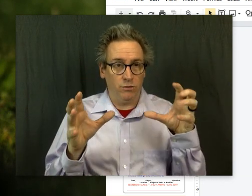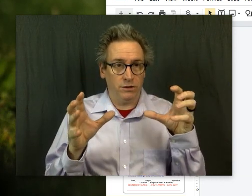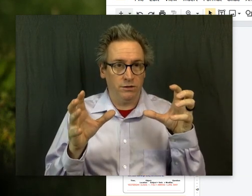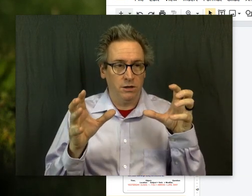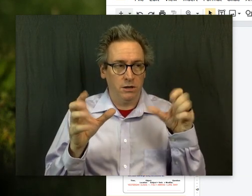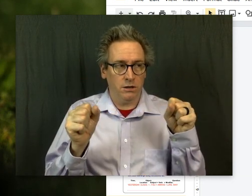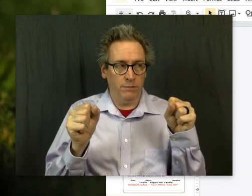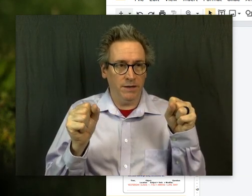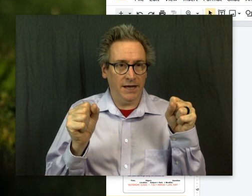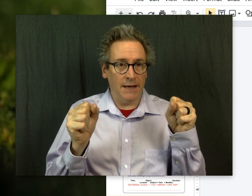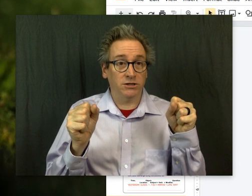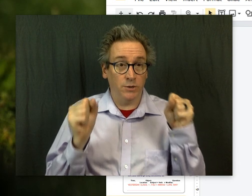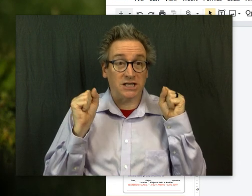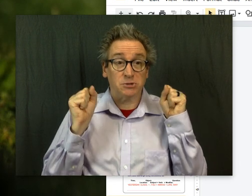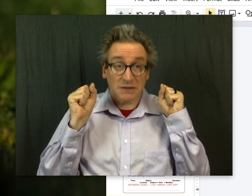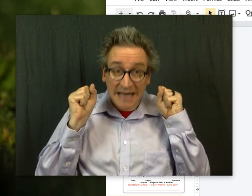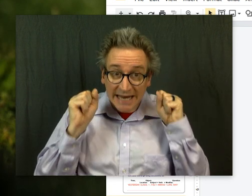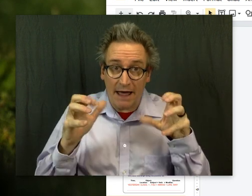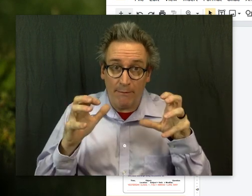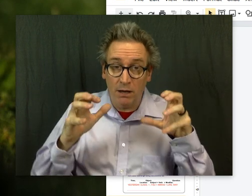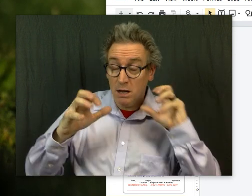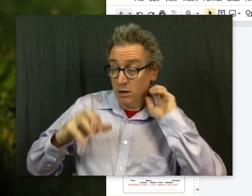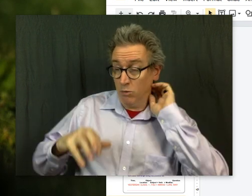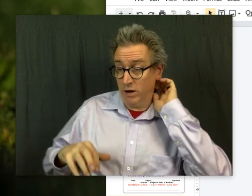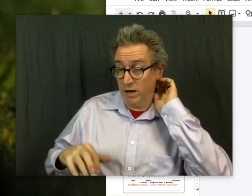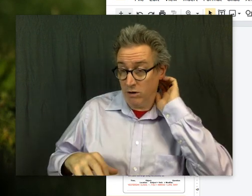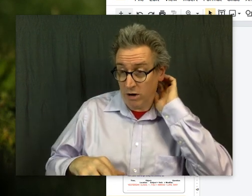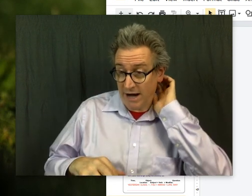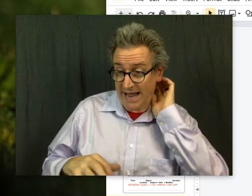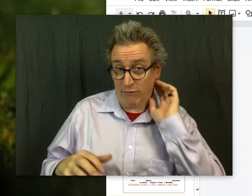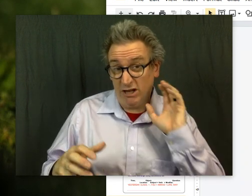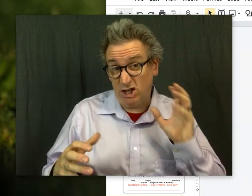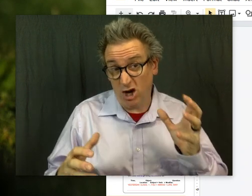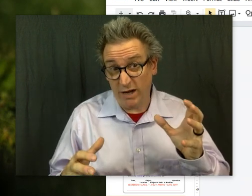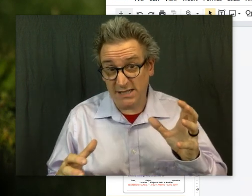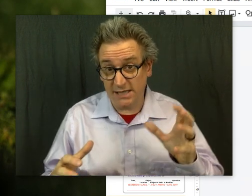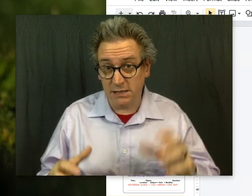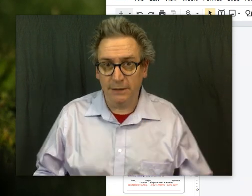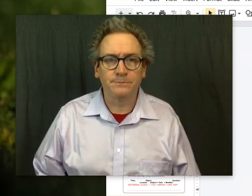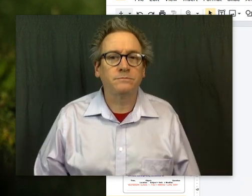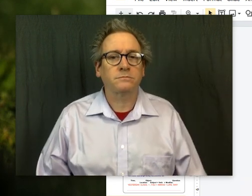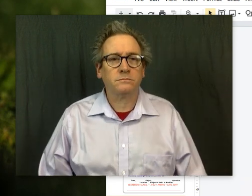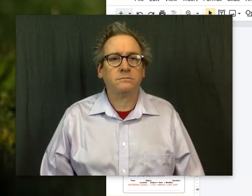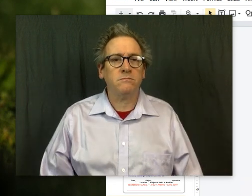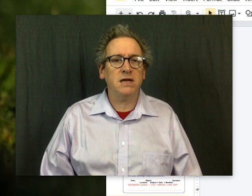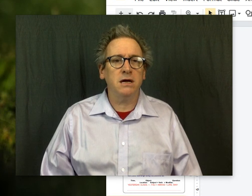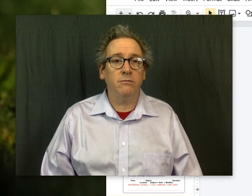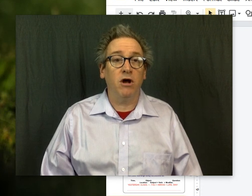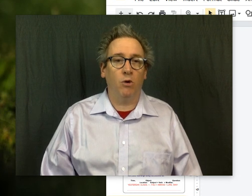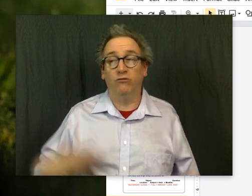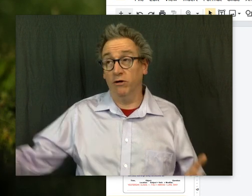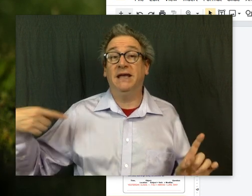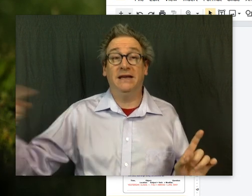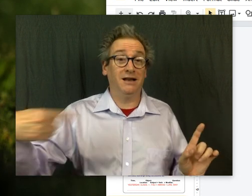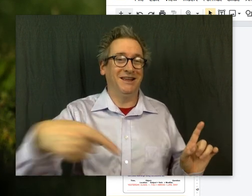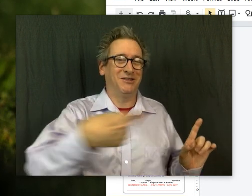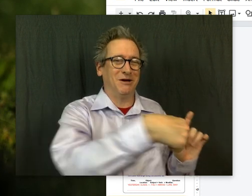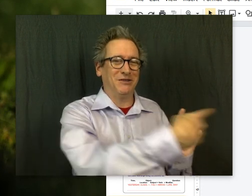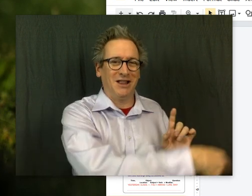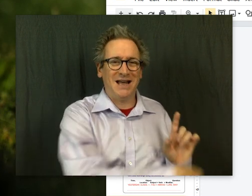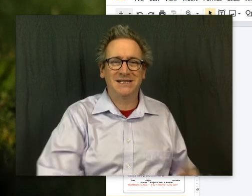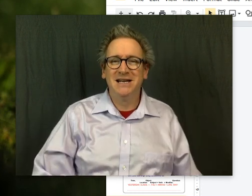and with me being able to explain them where I can't really show it as easily or